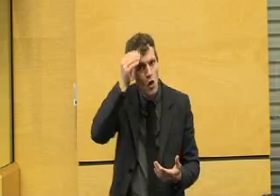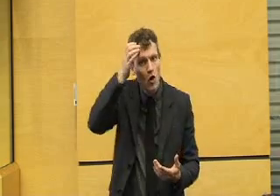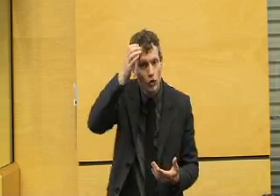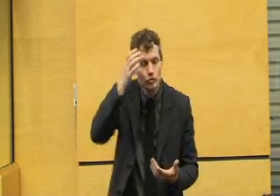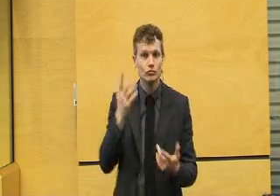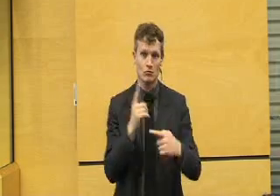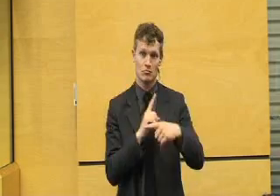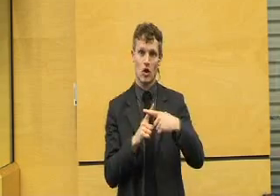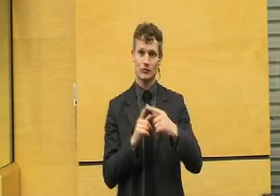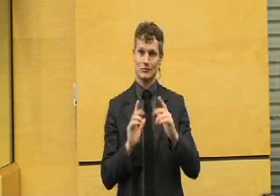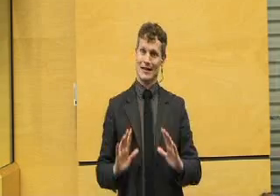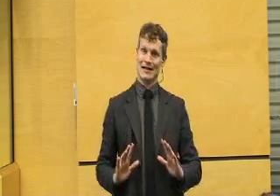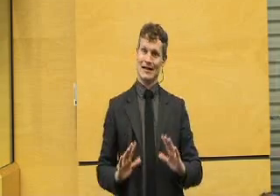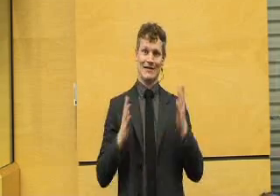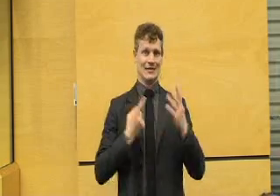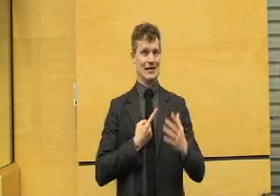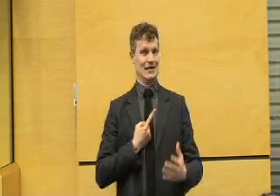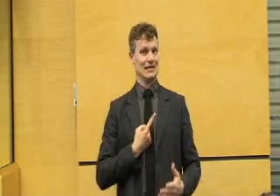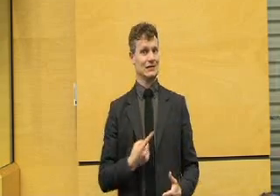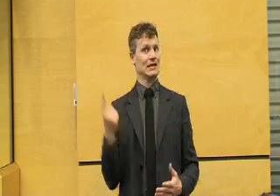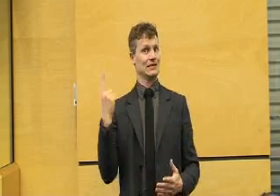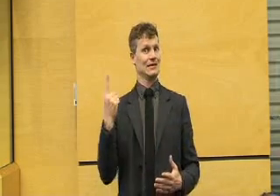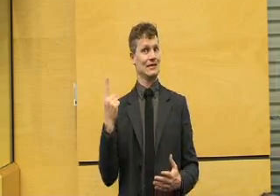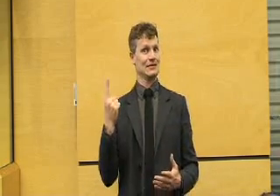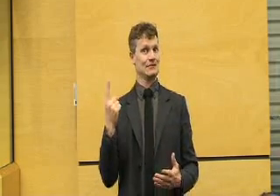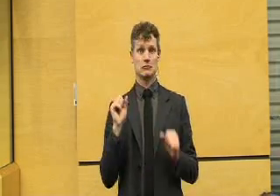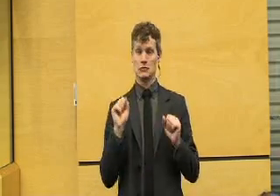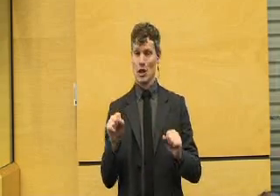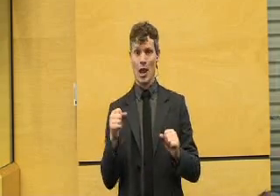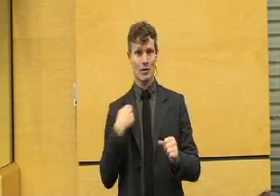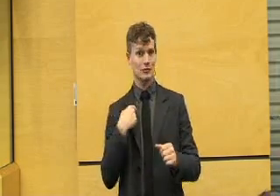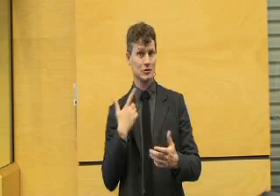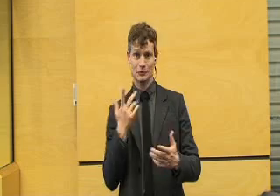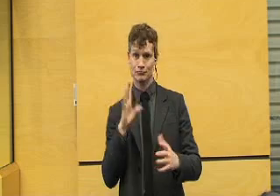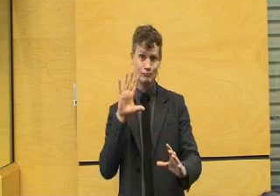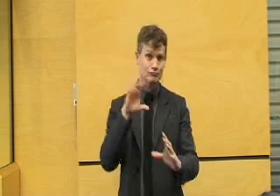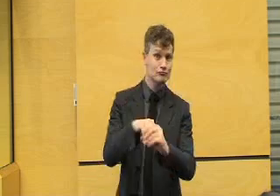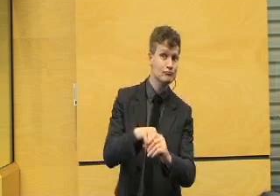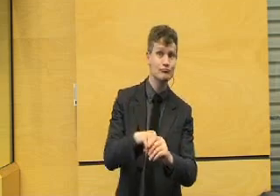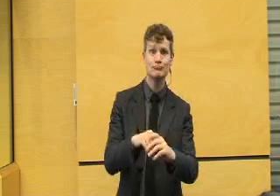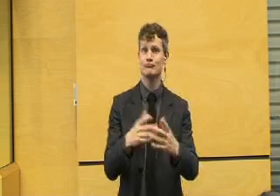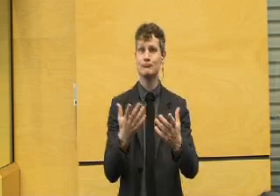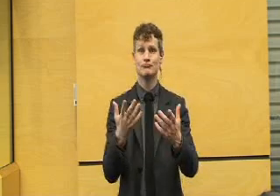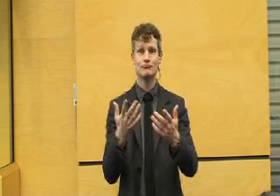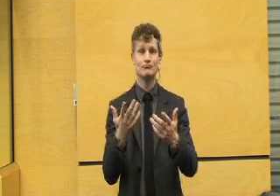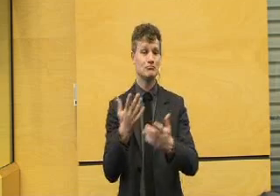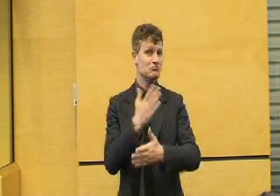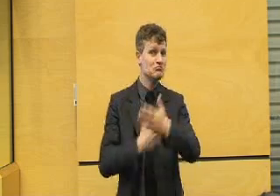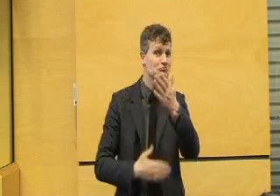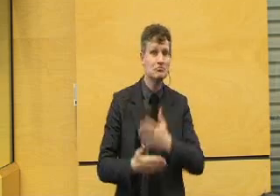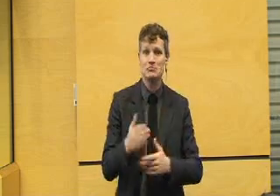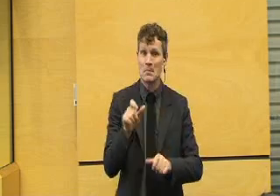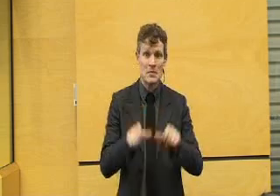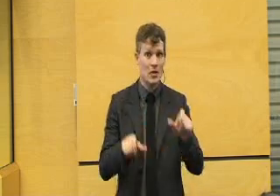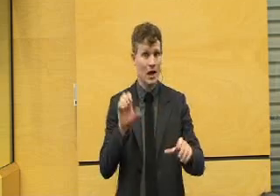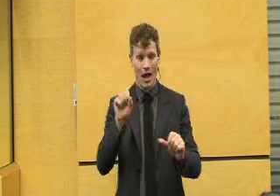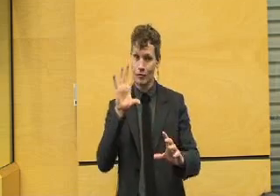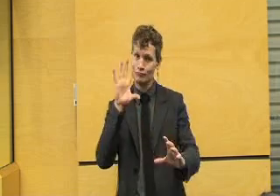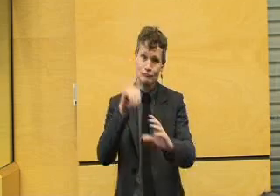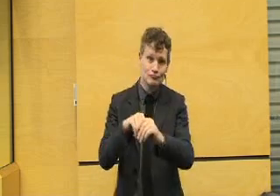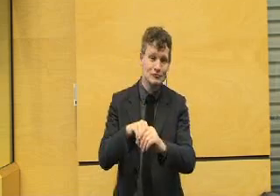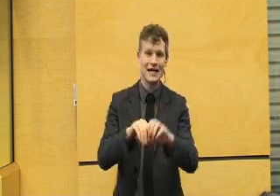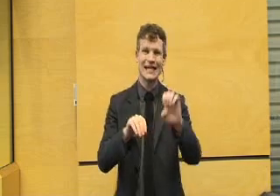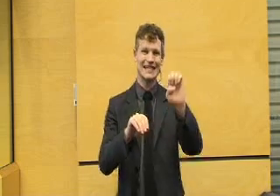can facilitate the participation of people with disabilities in the economy, especially in